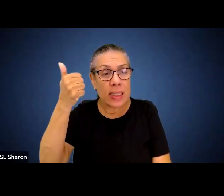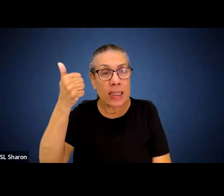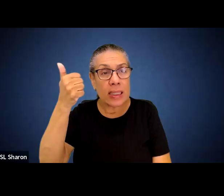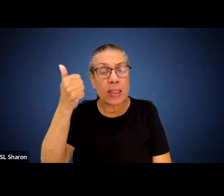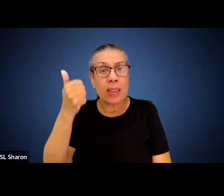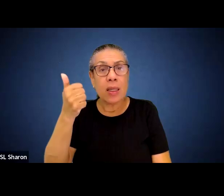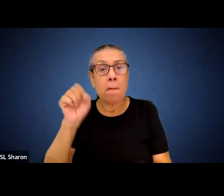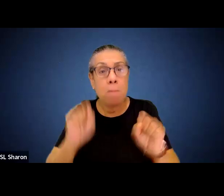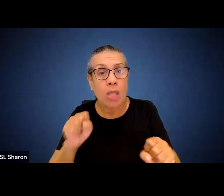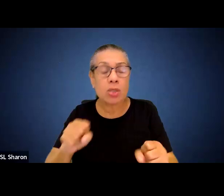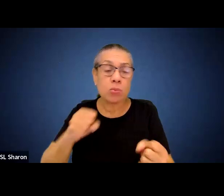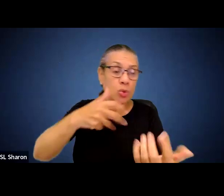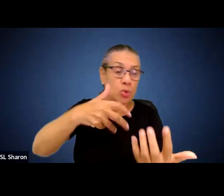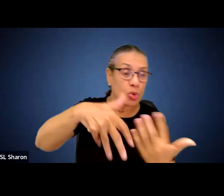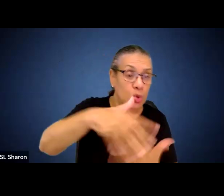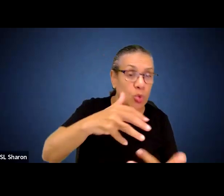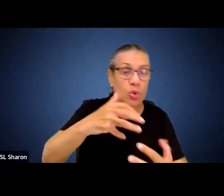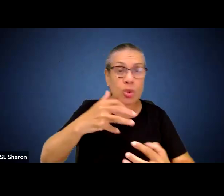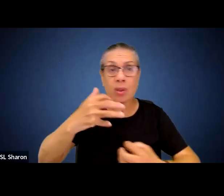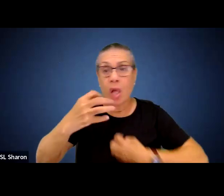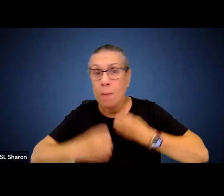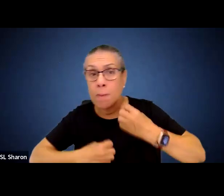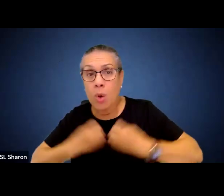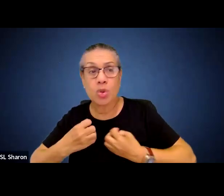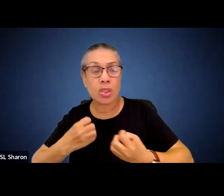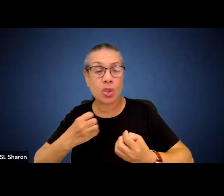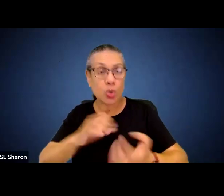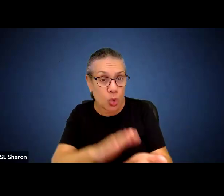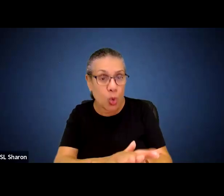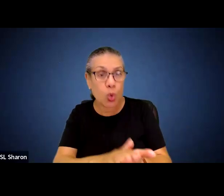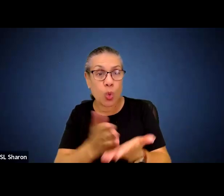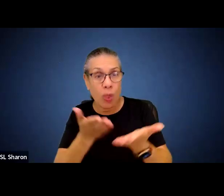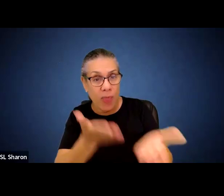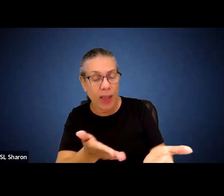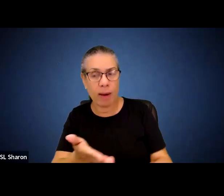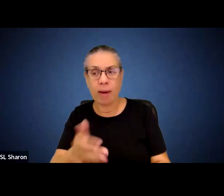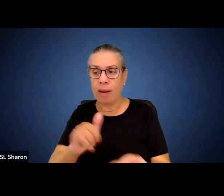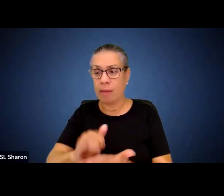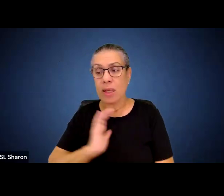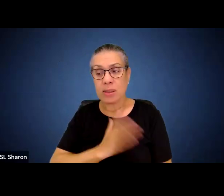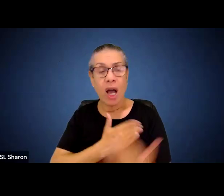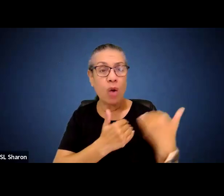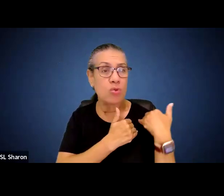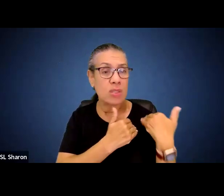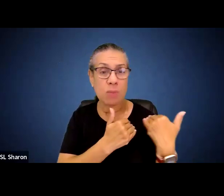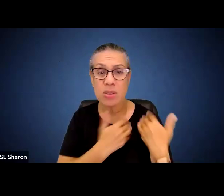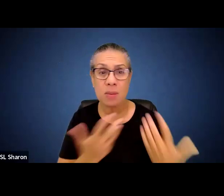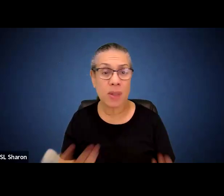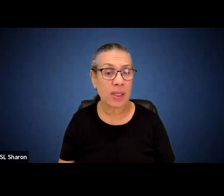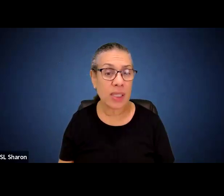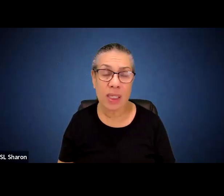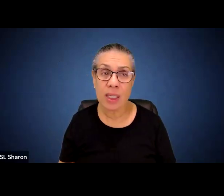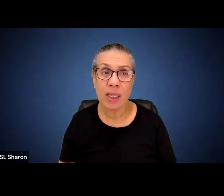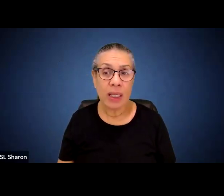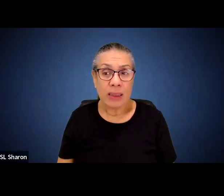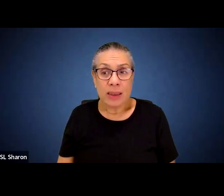social, emotional, and academic experience in that school. And that's our responsibility. So that's